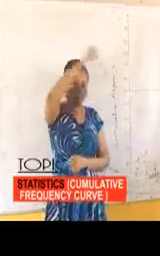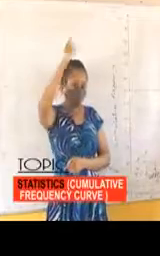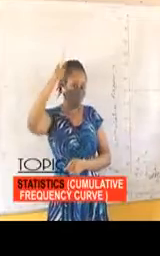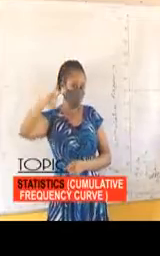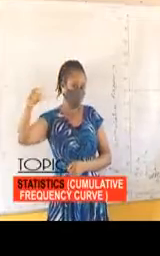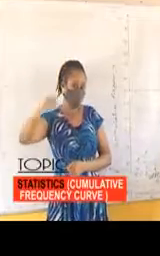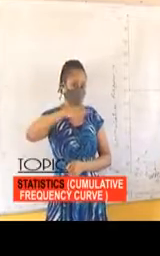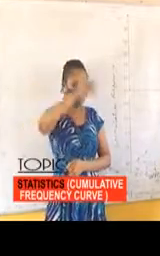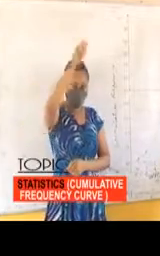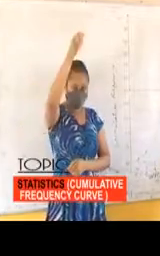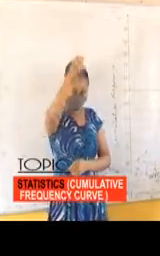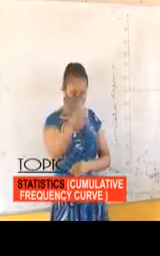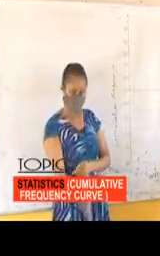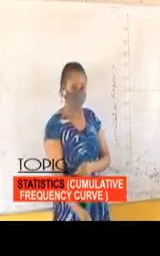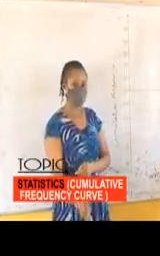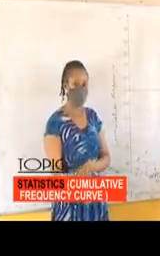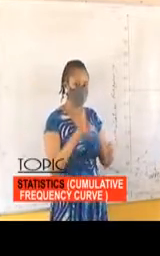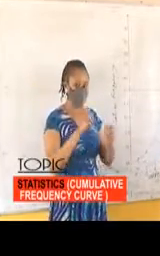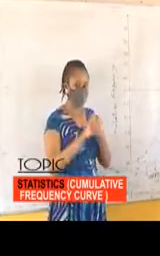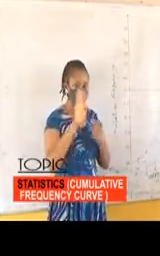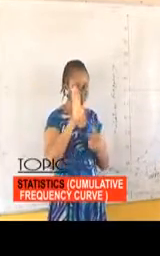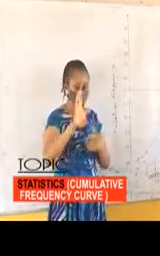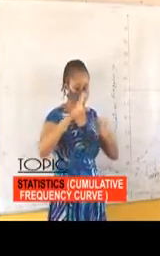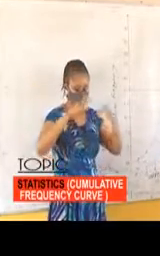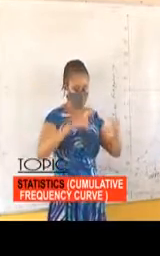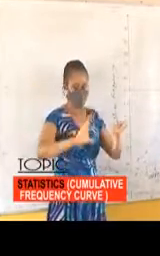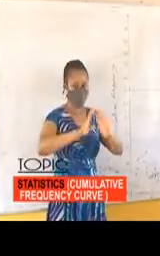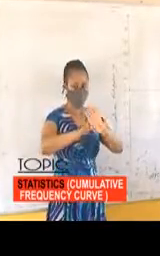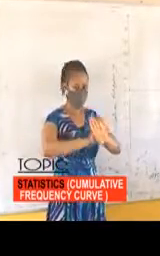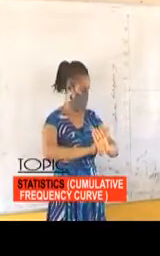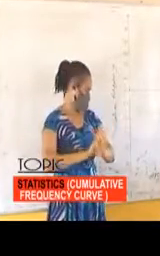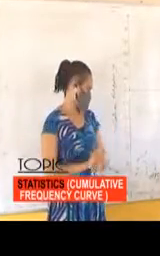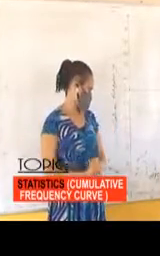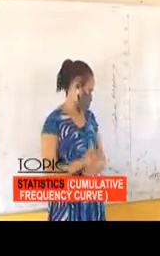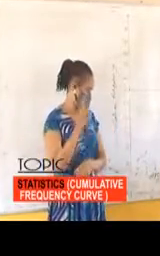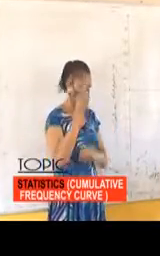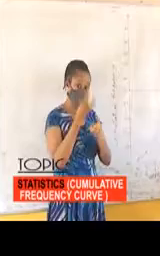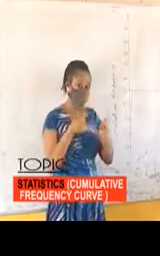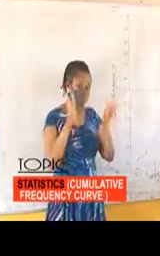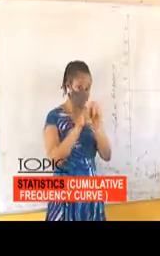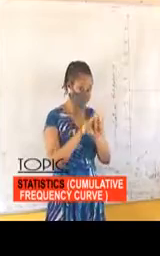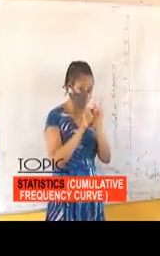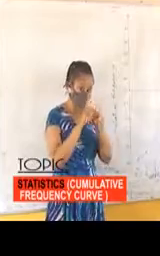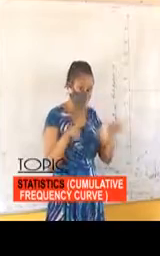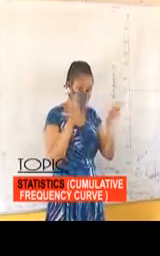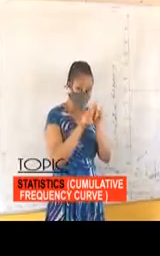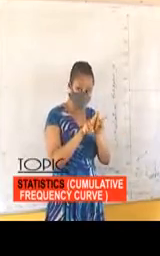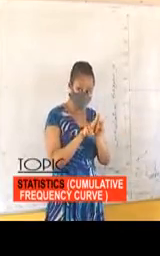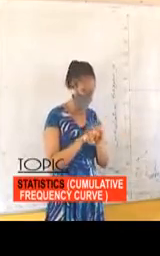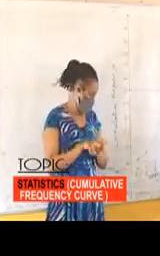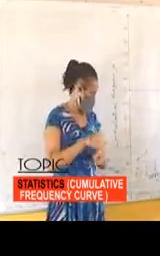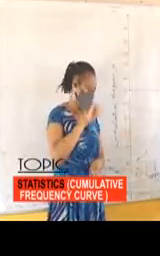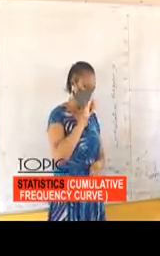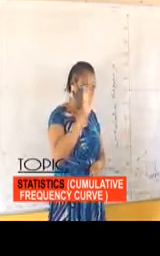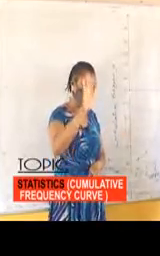then trace it down to your class boundary. The value, the mark here, is